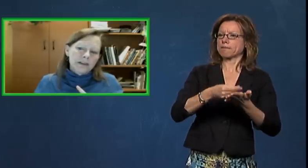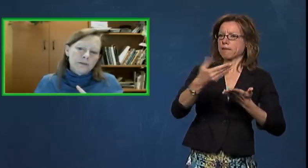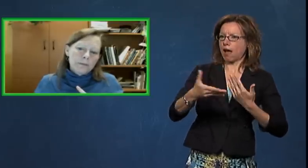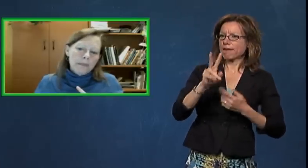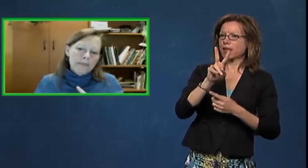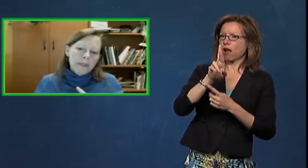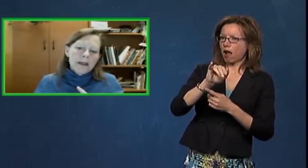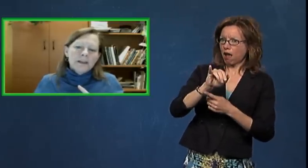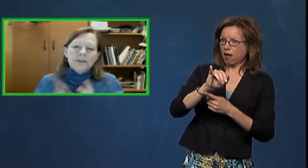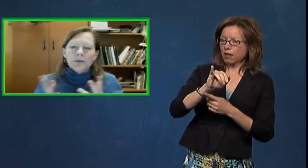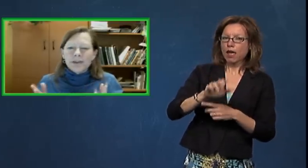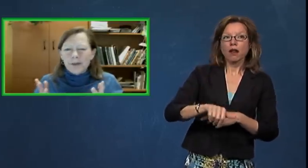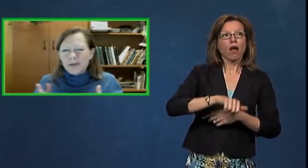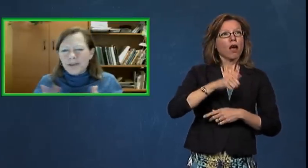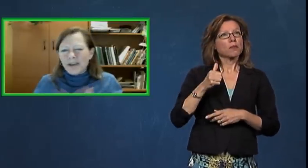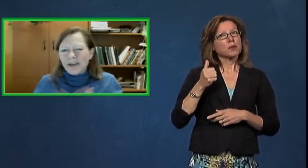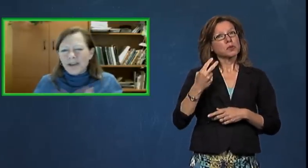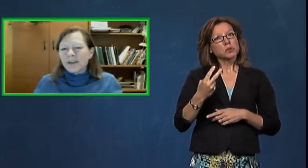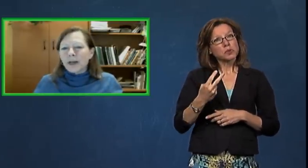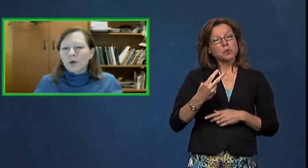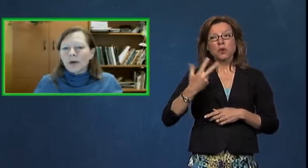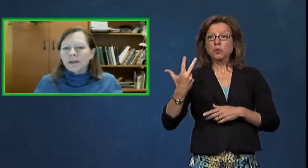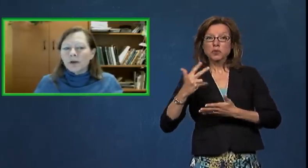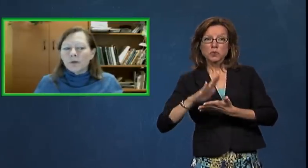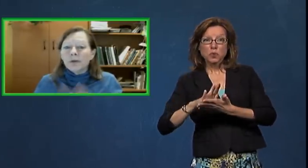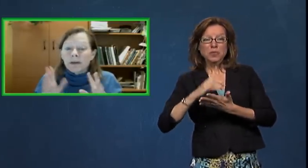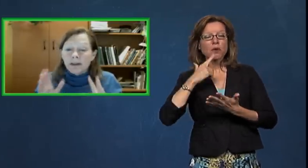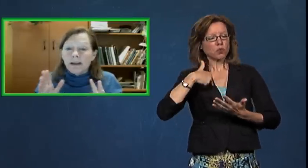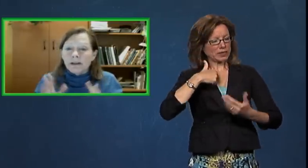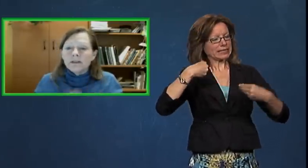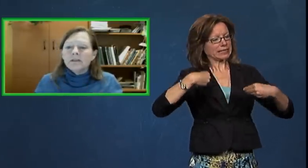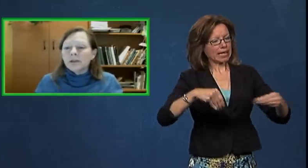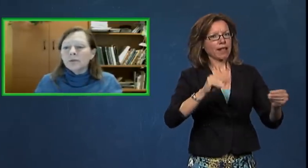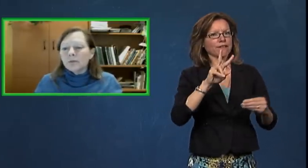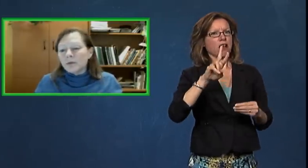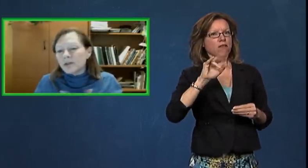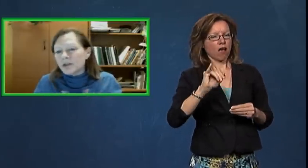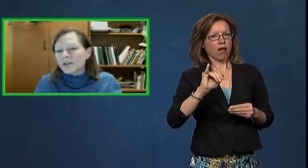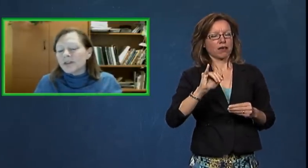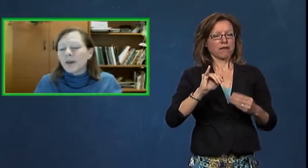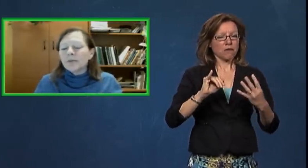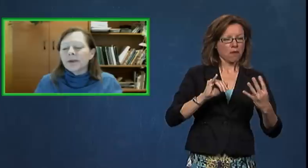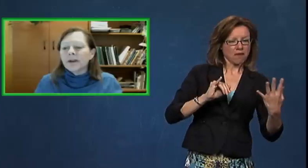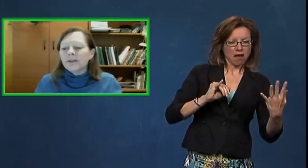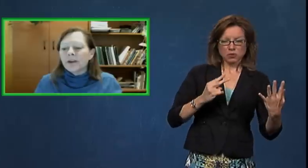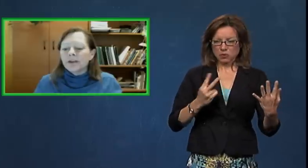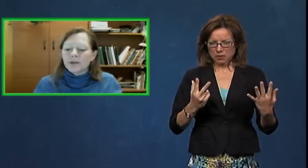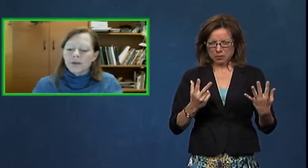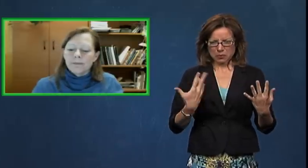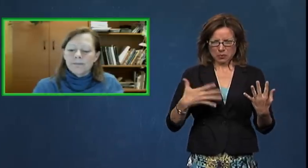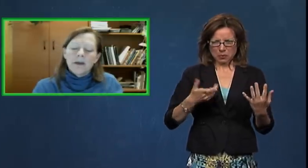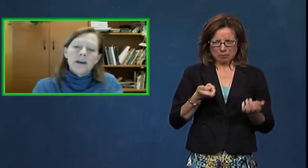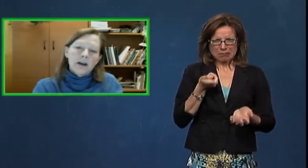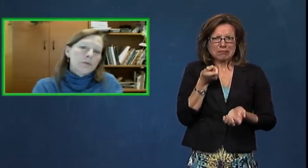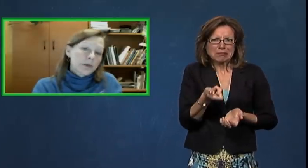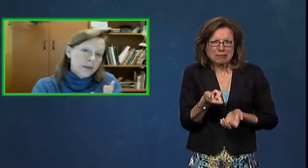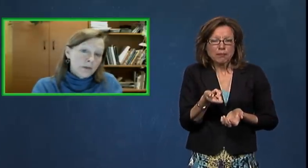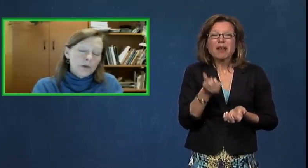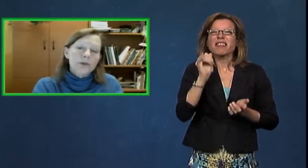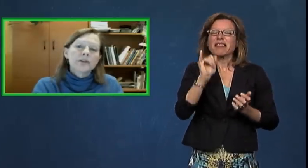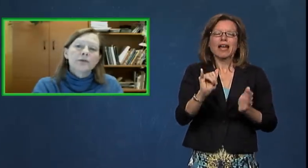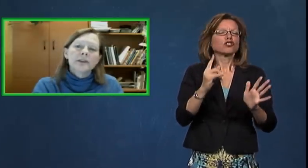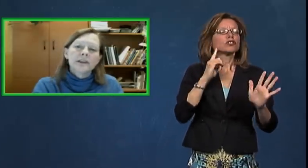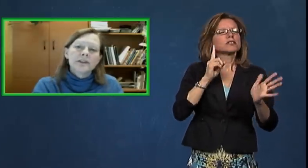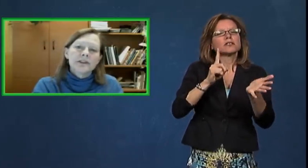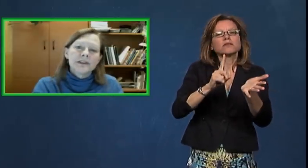sell it. So the numbers at that time were quite low, but again, it was just a sampling of the country. I believe, of